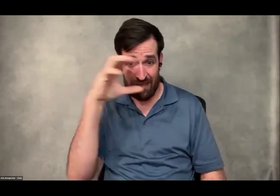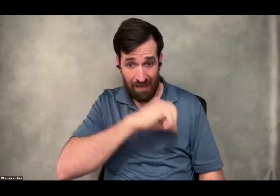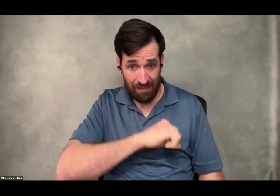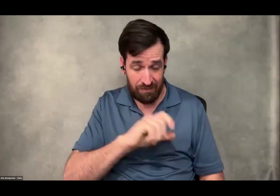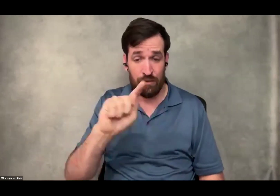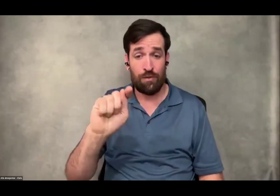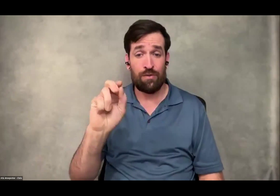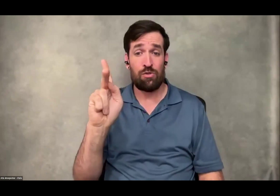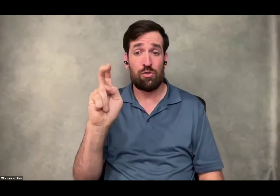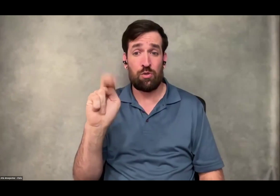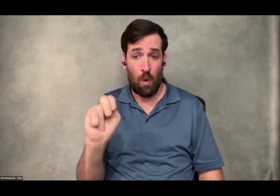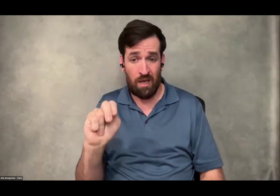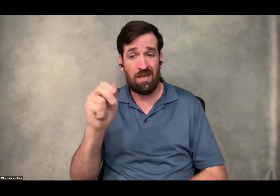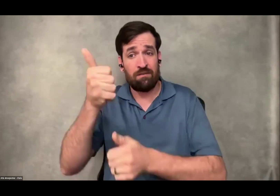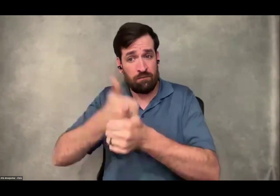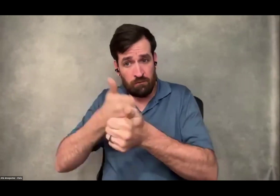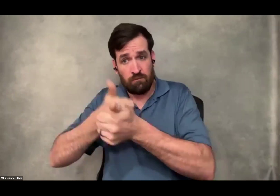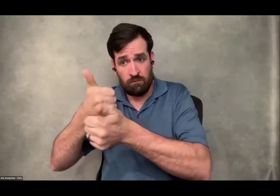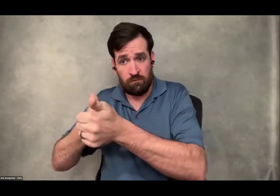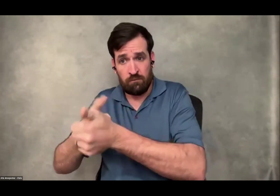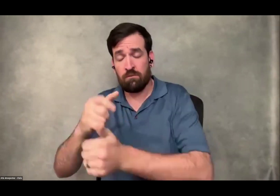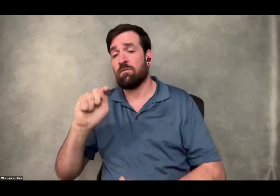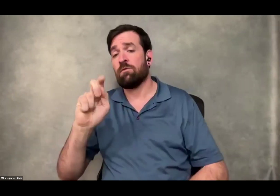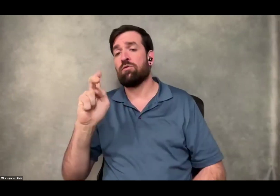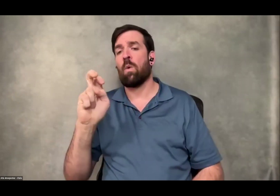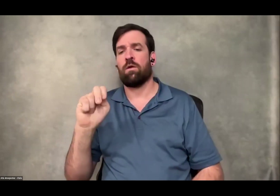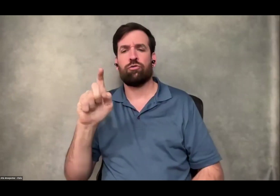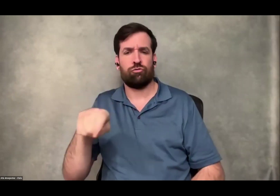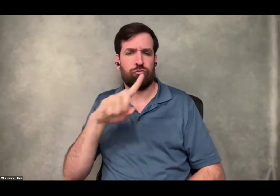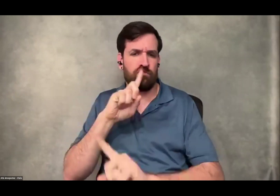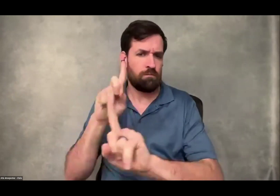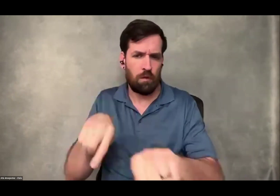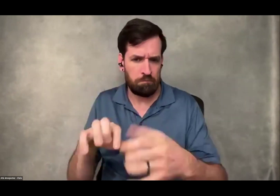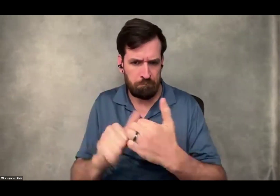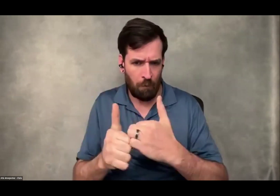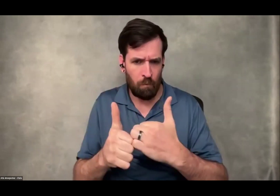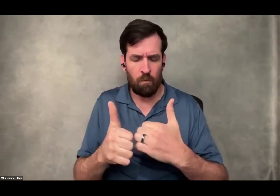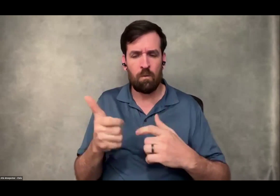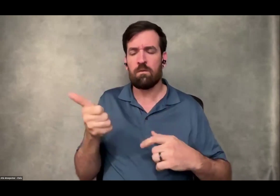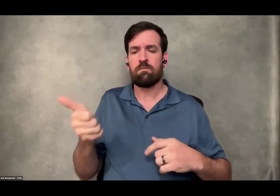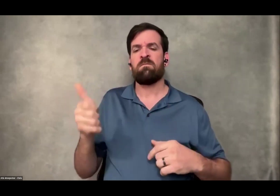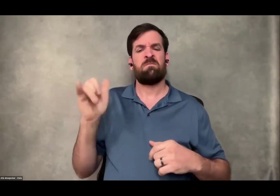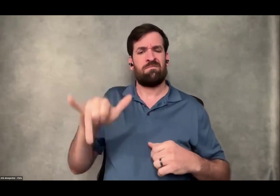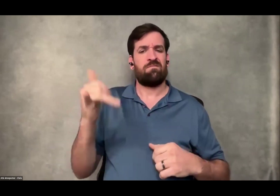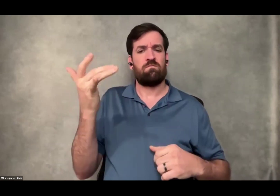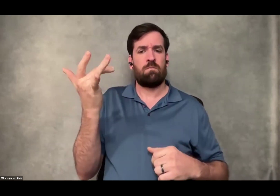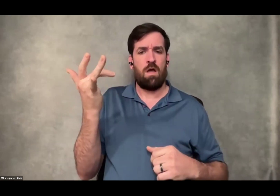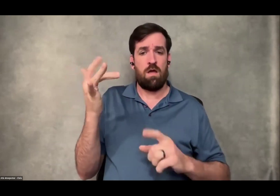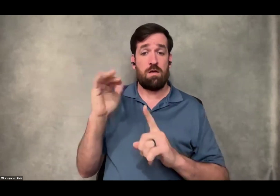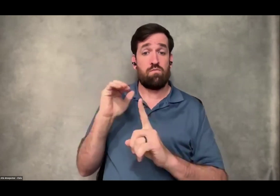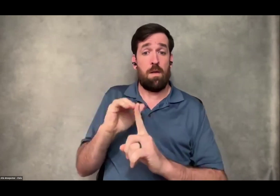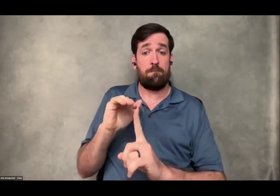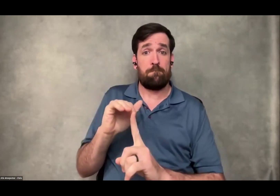by token what the answer should be. And this is why